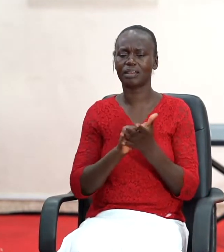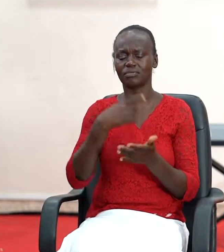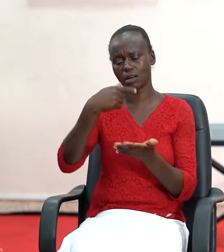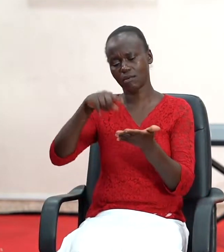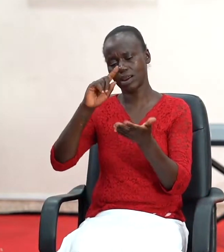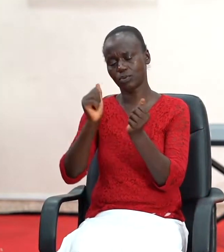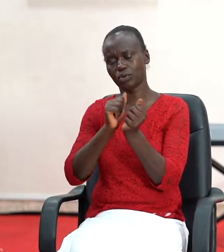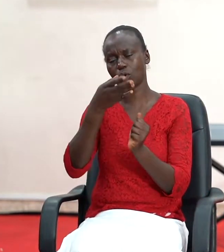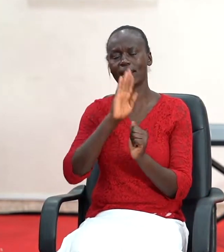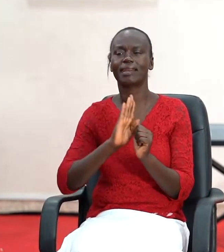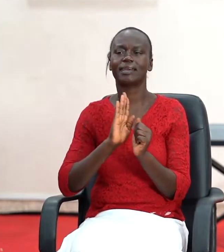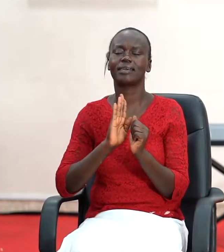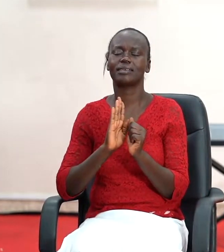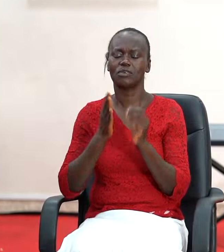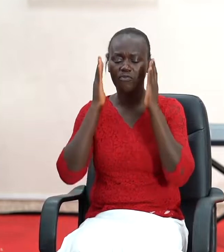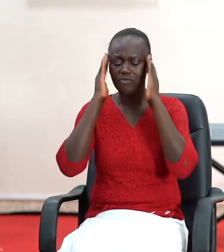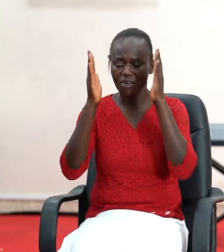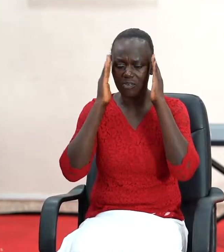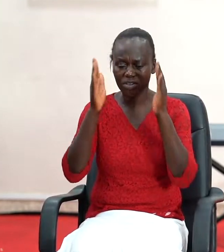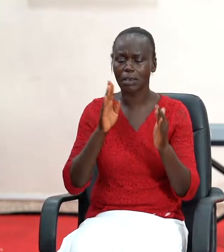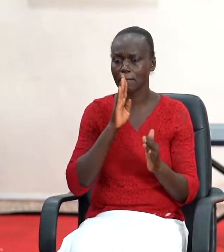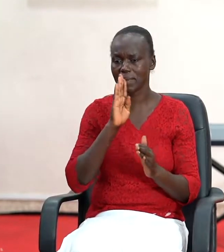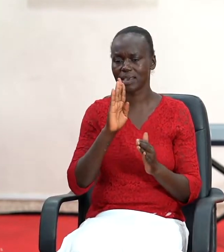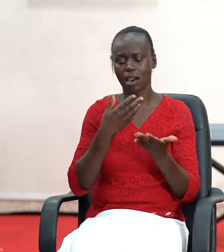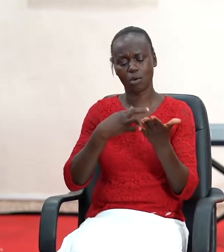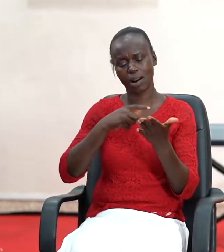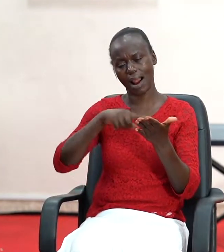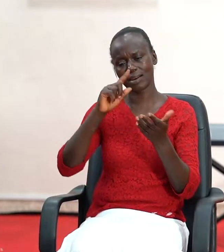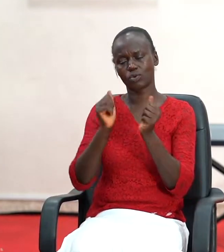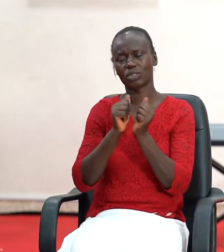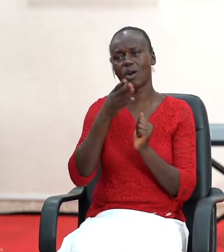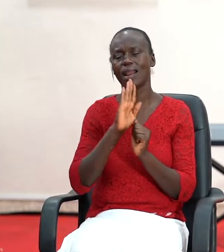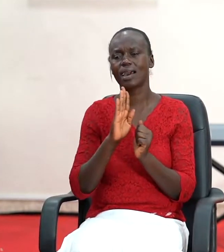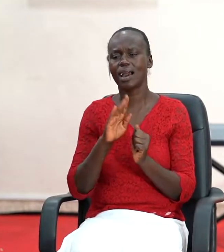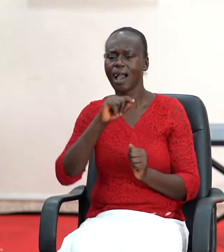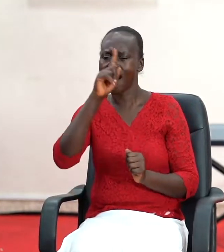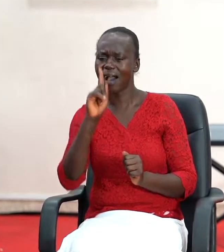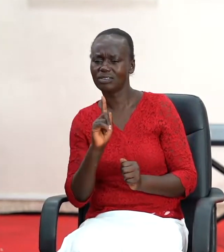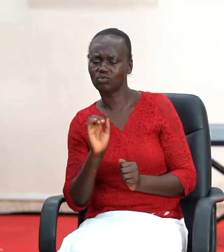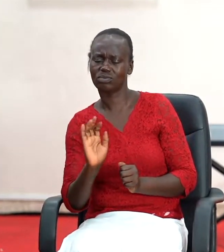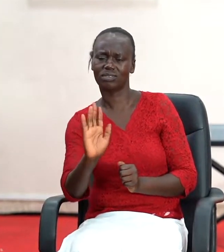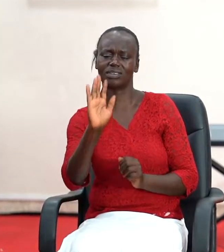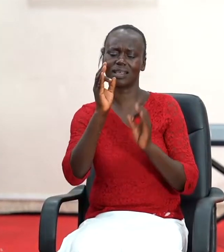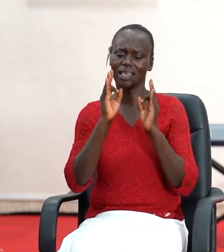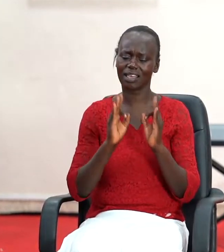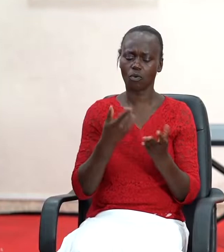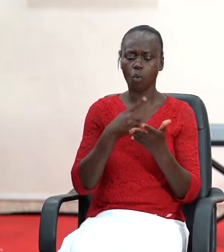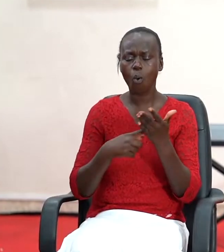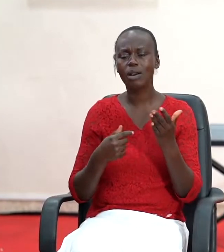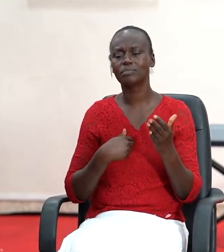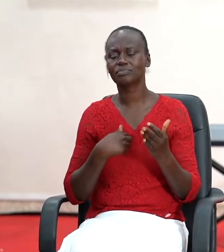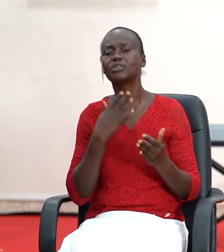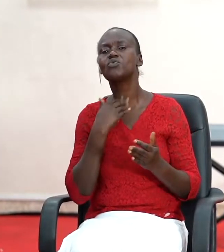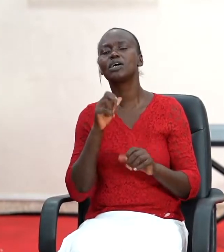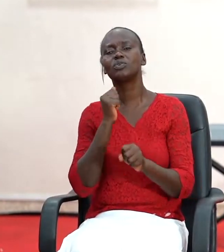not right with God. Focus on being right with God. Ask yourself if whatever you want to do is